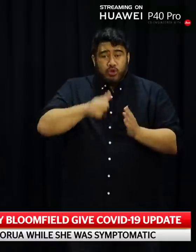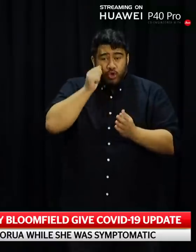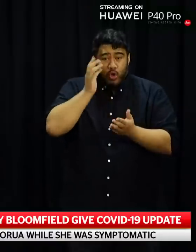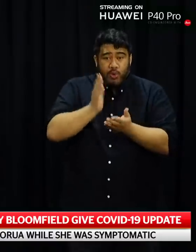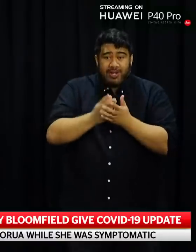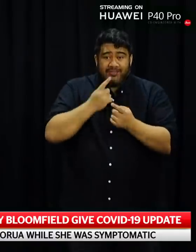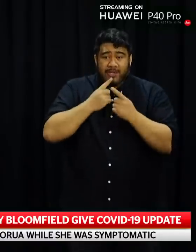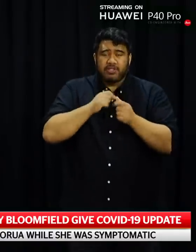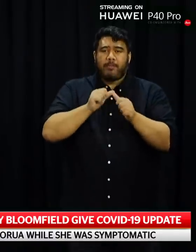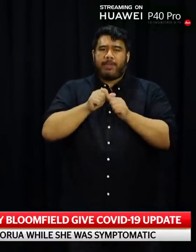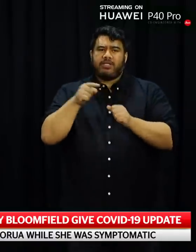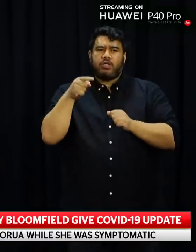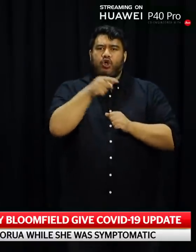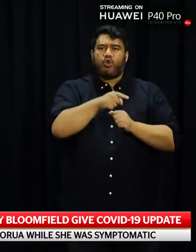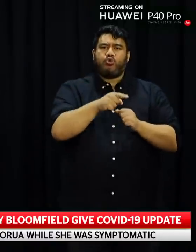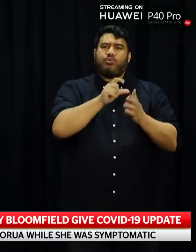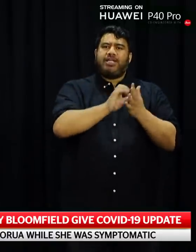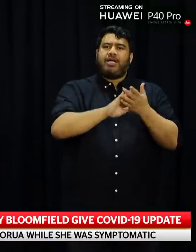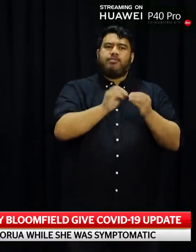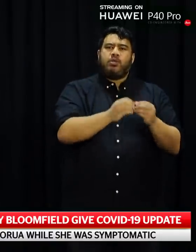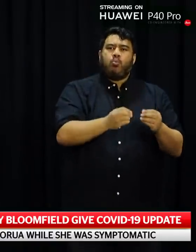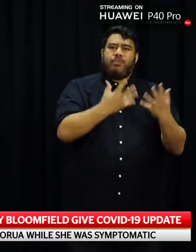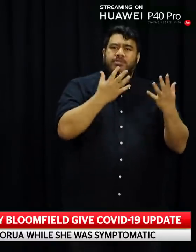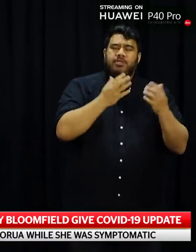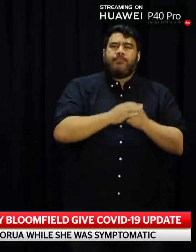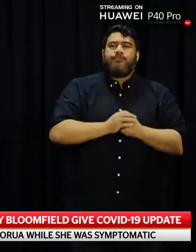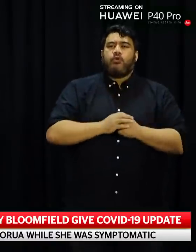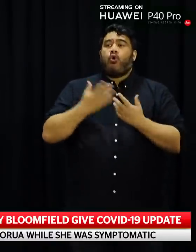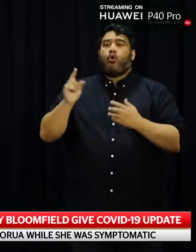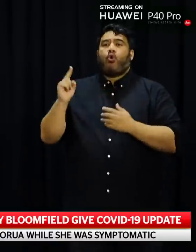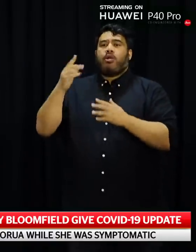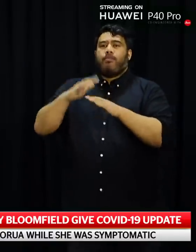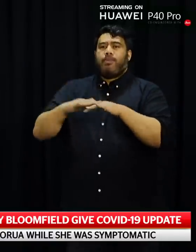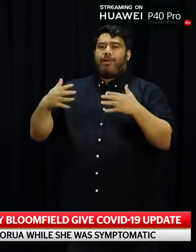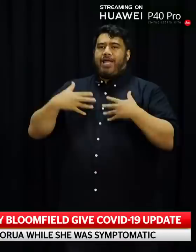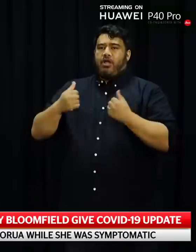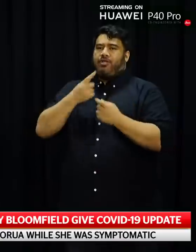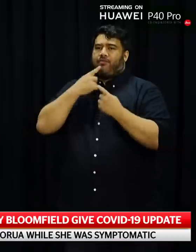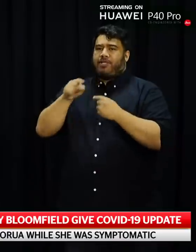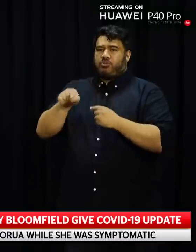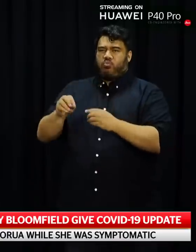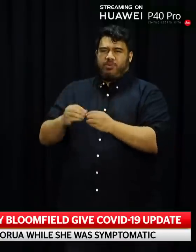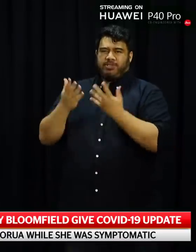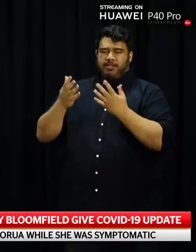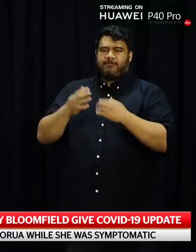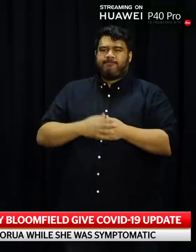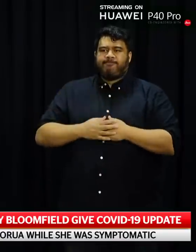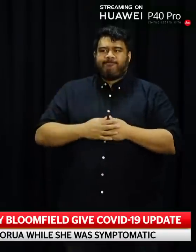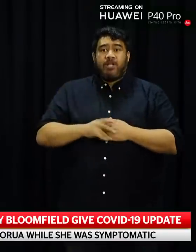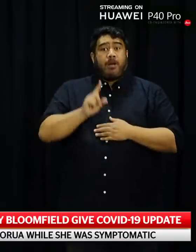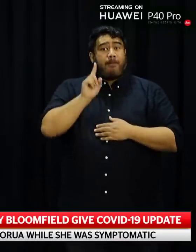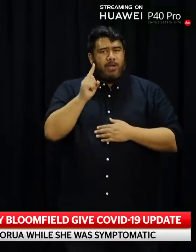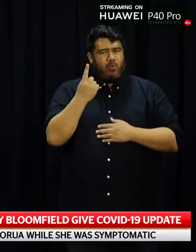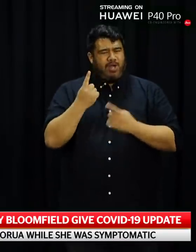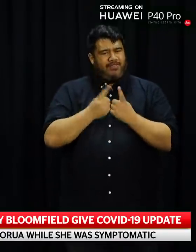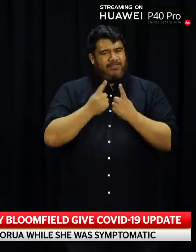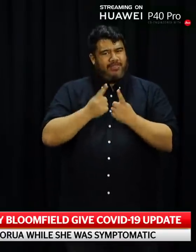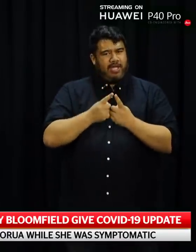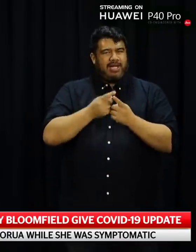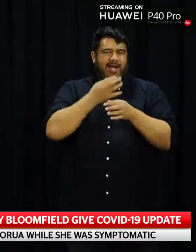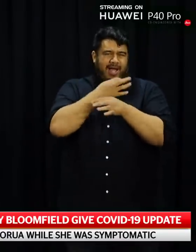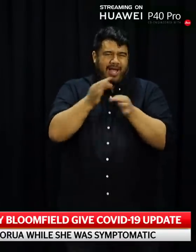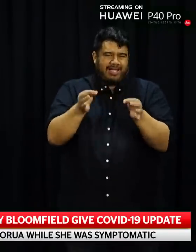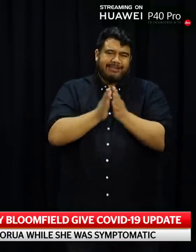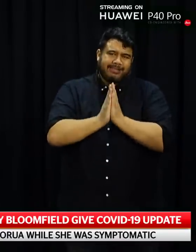or DHB, website for local details. However, I do have a special request. In order for us